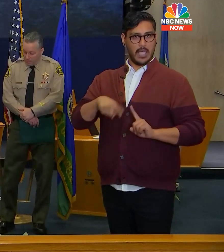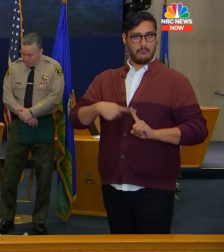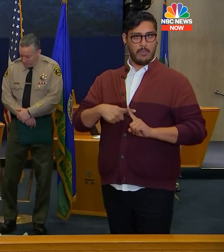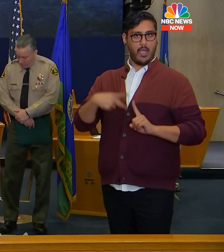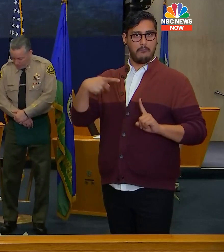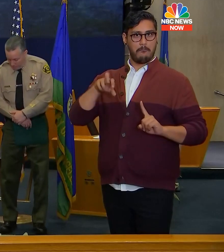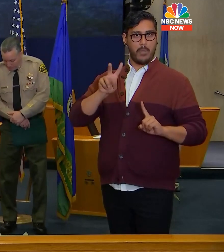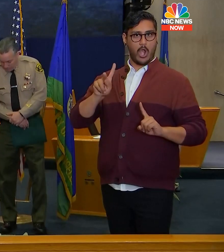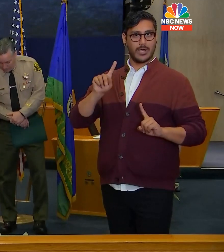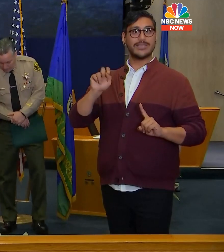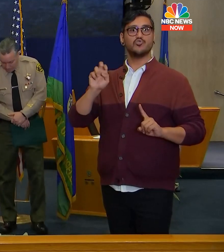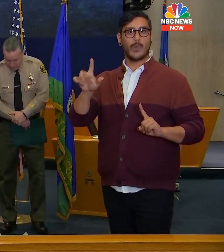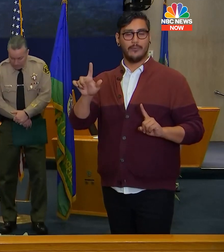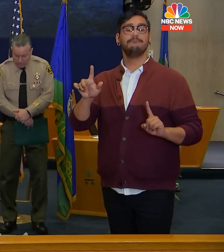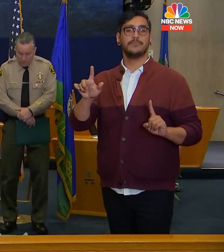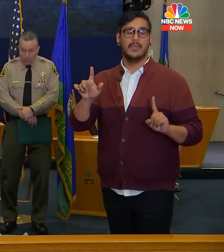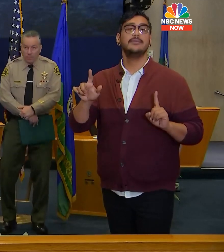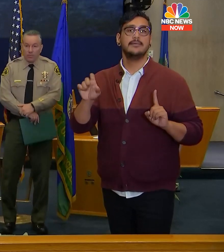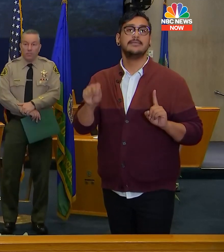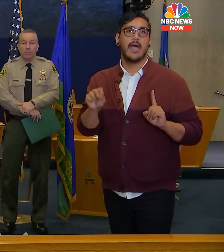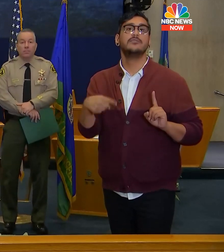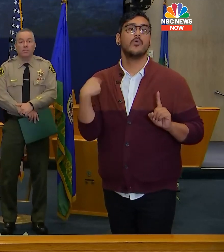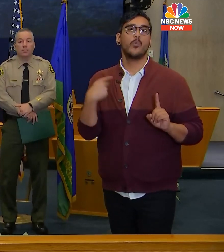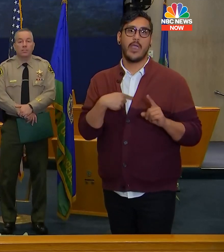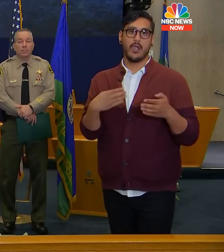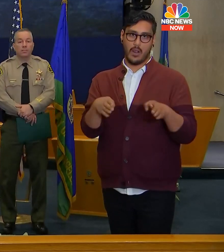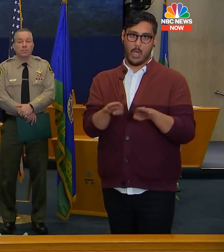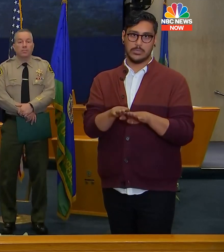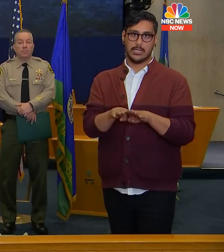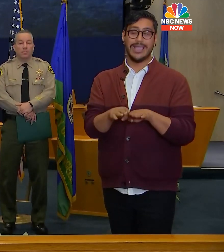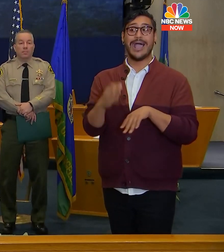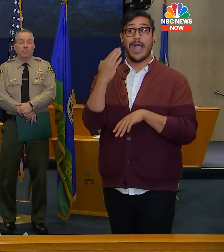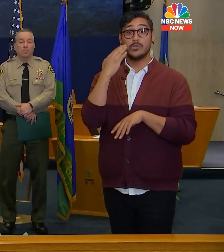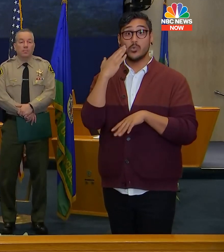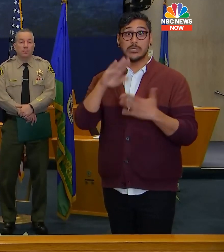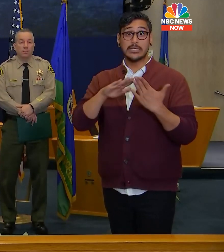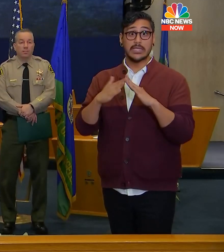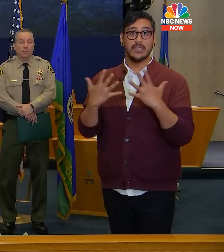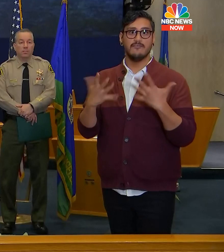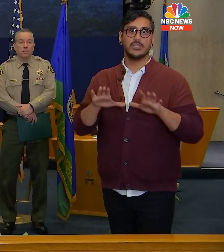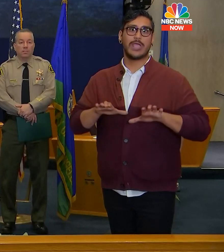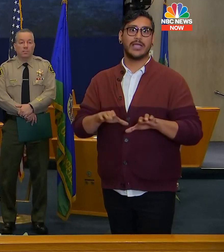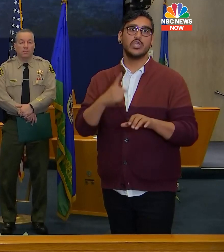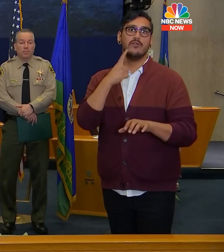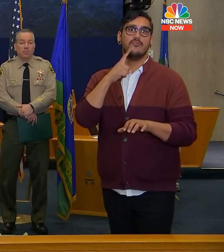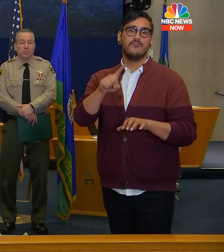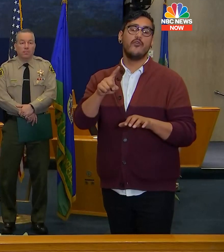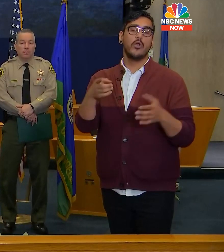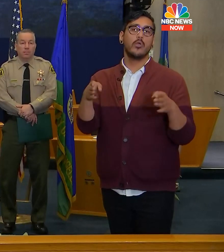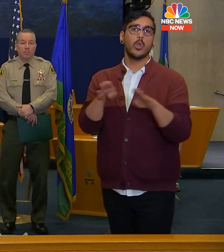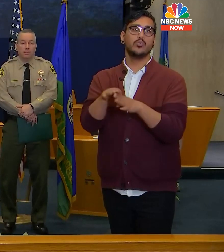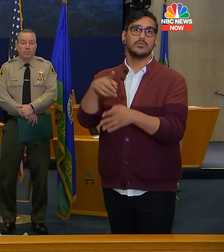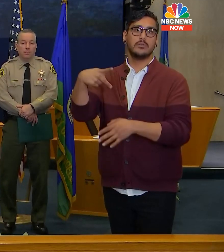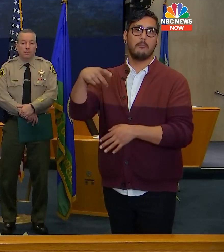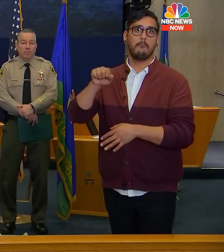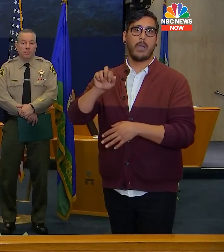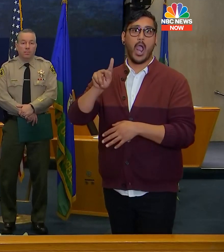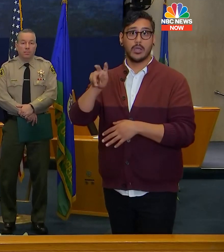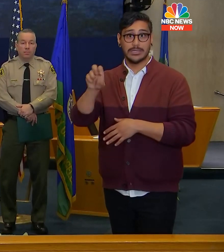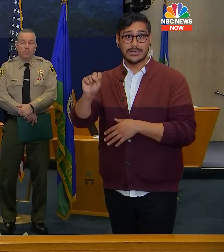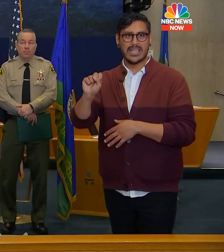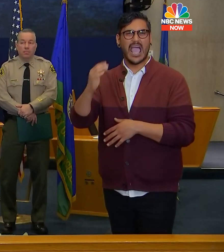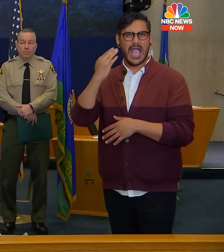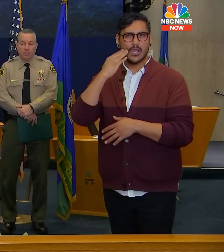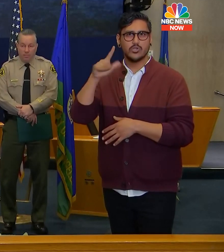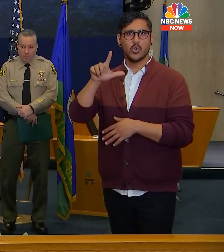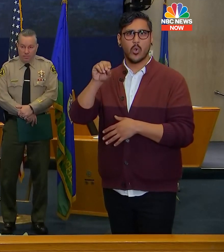trails. We are closing in LA County. I know that the city has taken action to close down the parking. I know the sheriff has instructed Lost Hills in